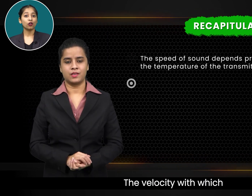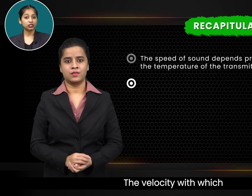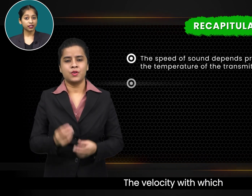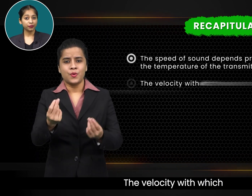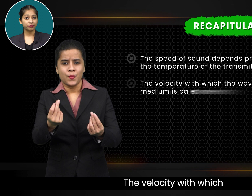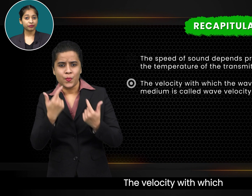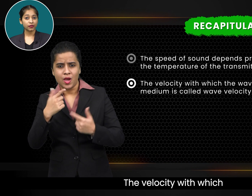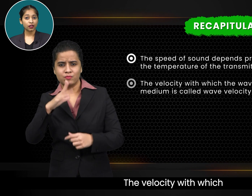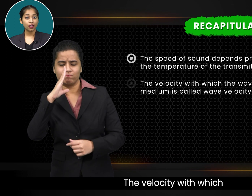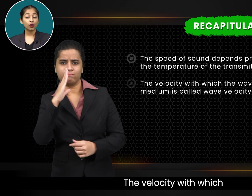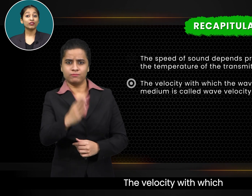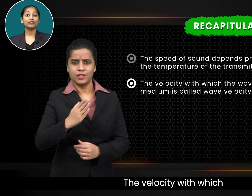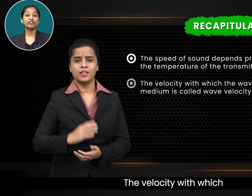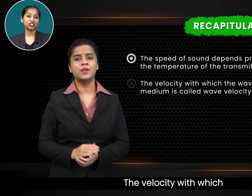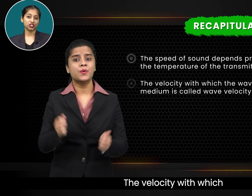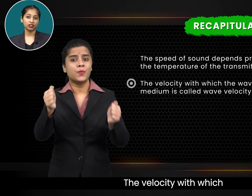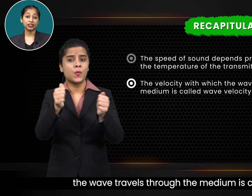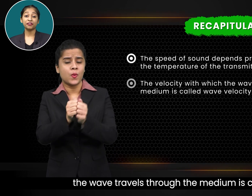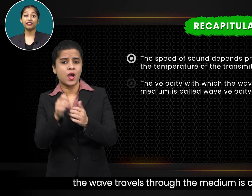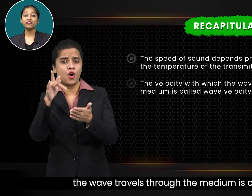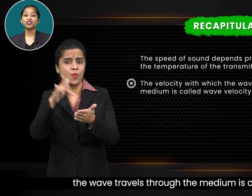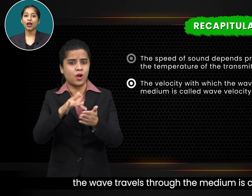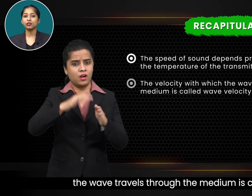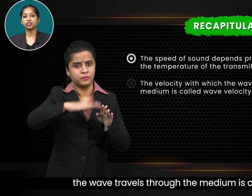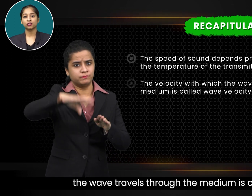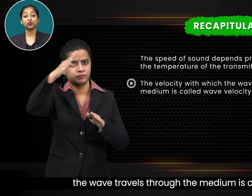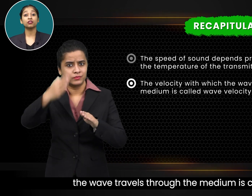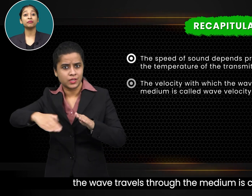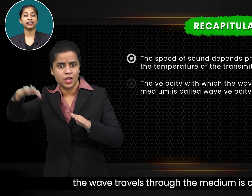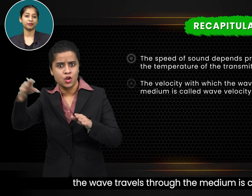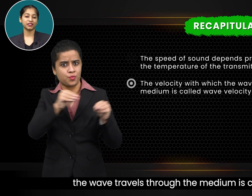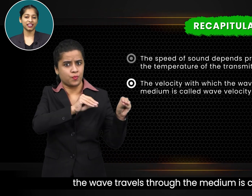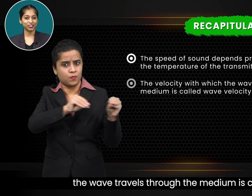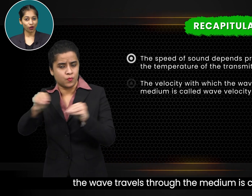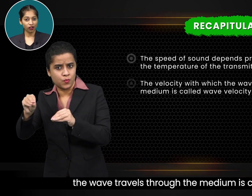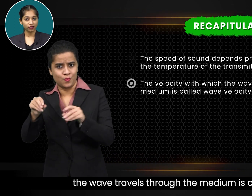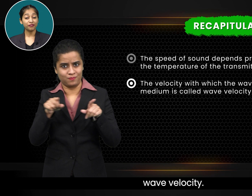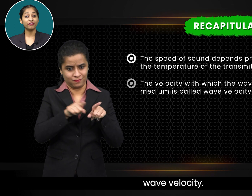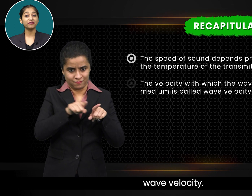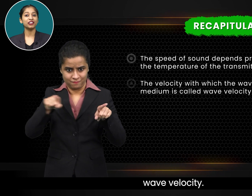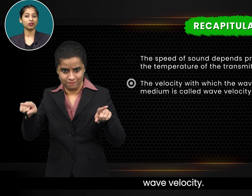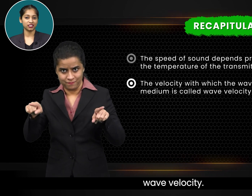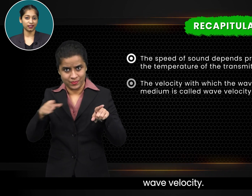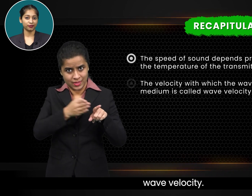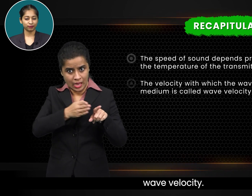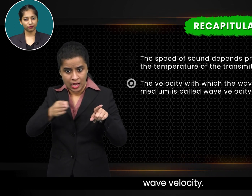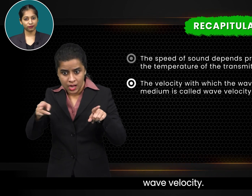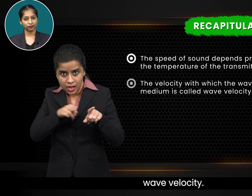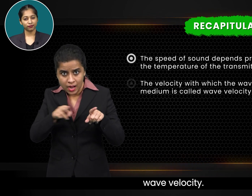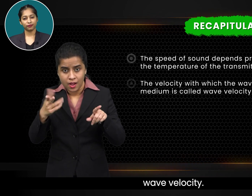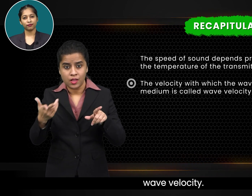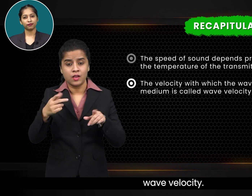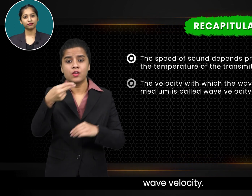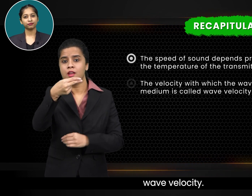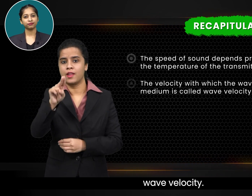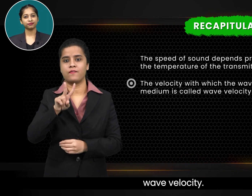The velocity with which the wave travels through the medium is called wave velocity.